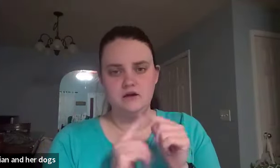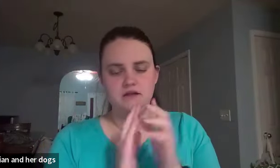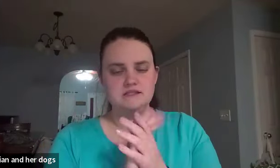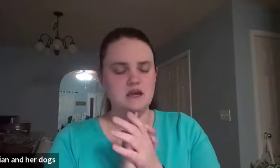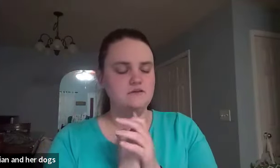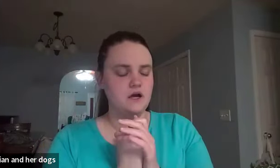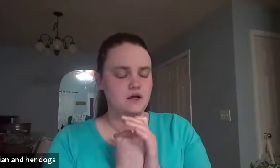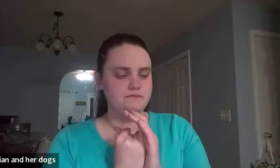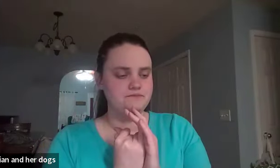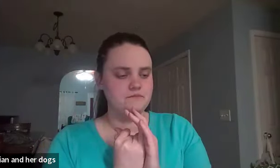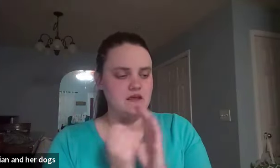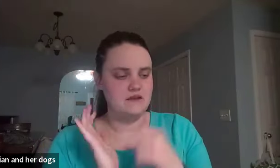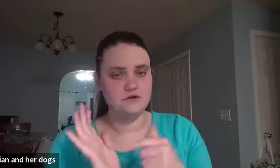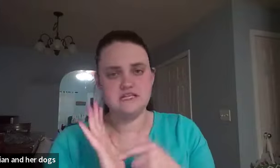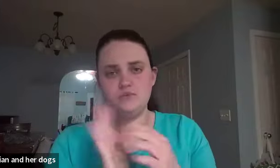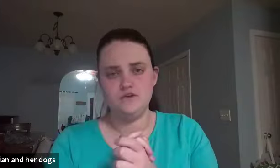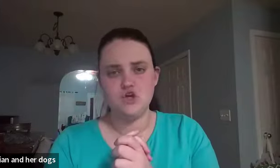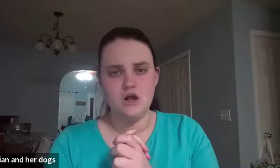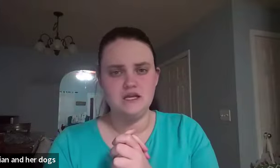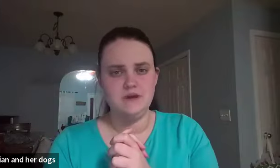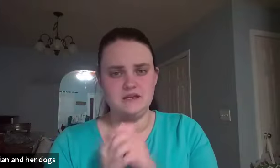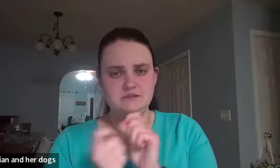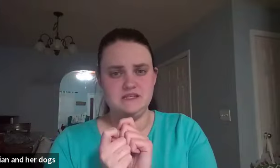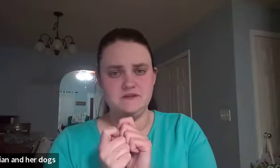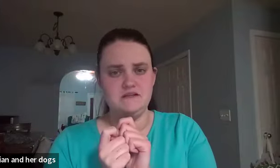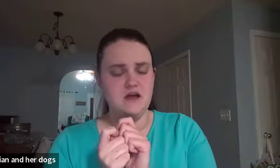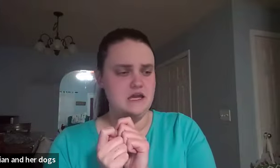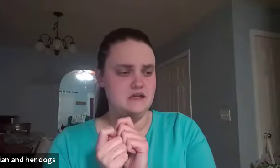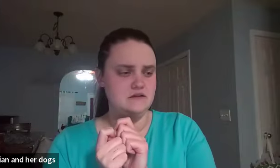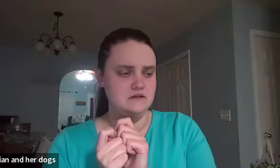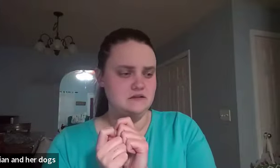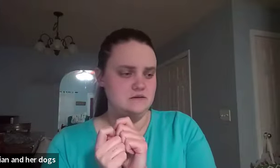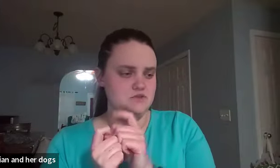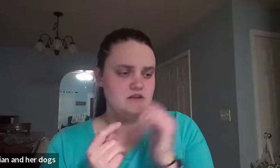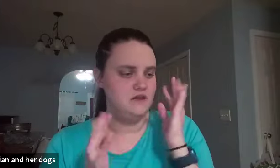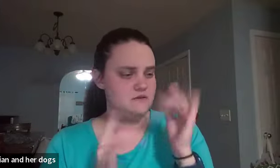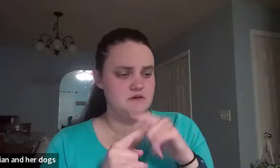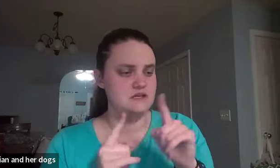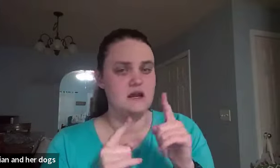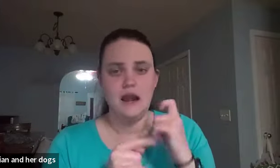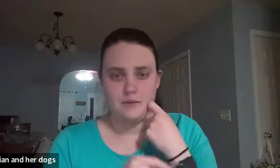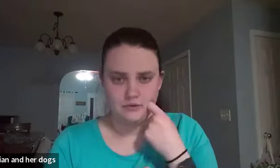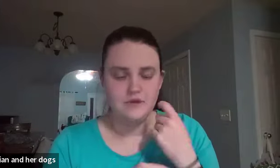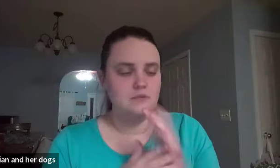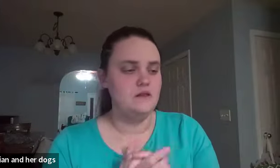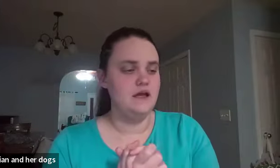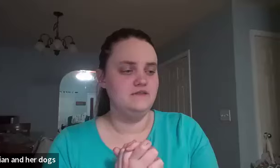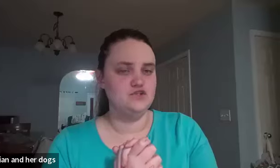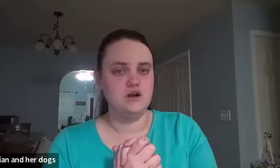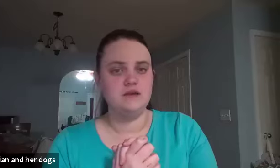about. It's kind of like, for example, if you're talking about a specific, like, trying to think of something that's not an apple, but like if you're talking